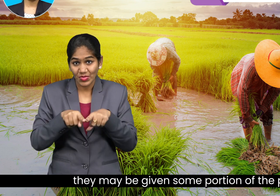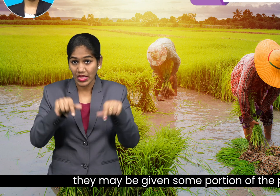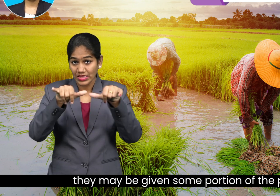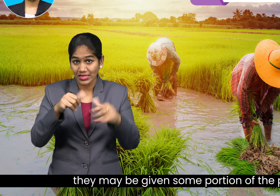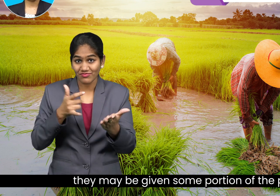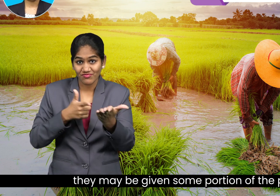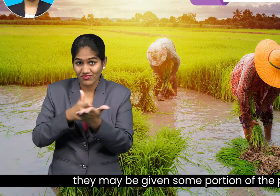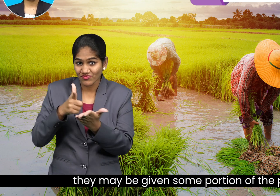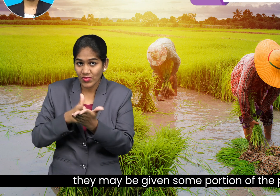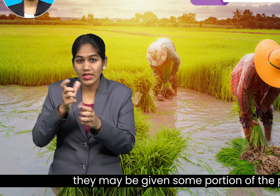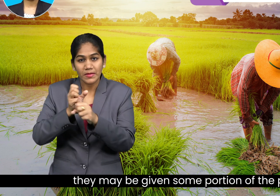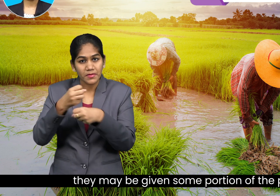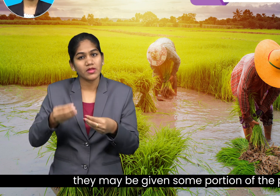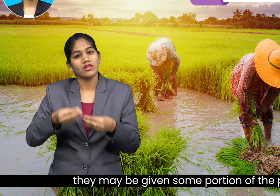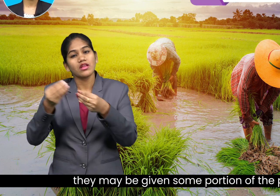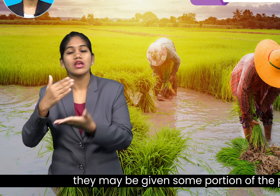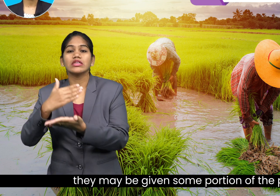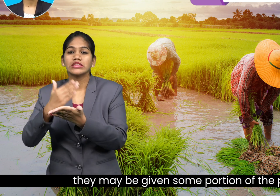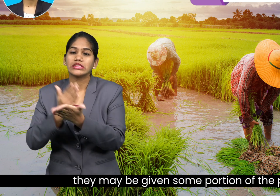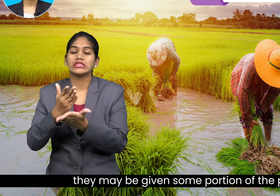produce.